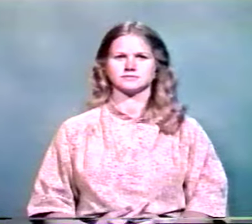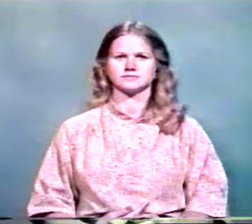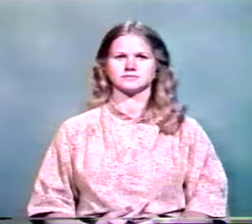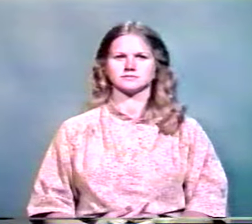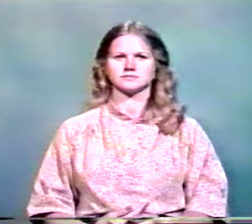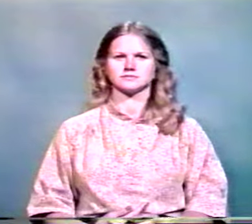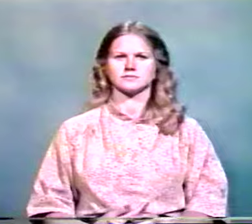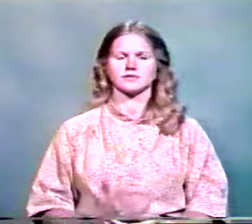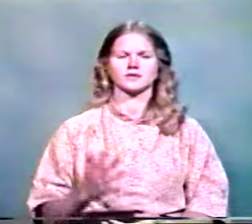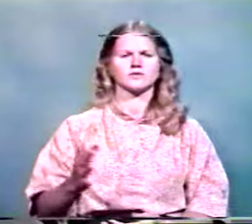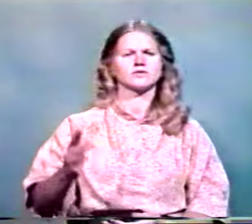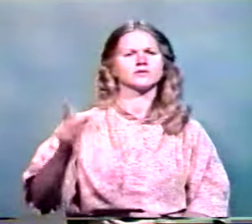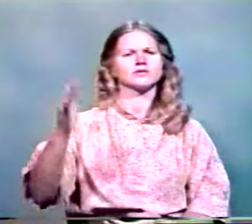A long time ago.